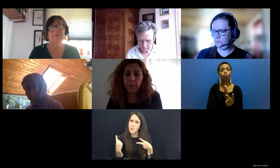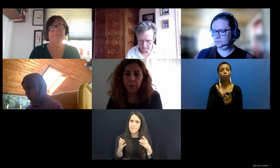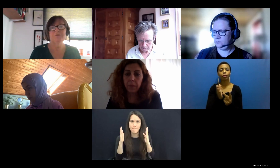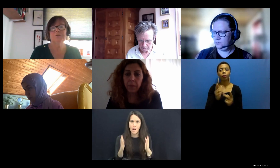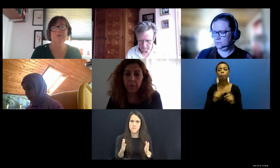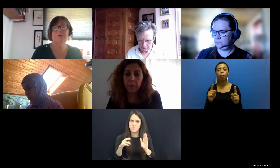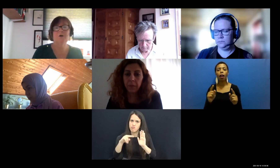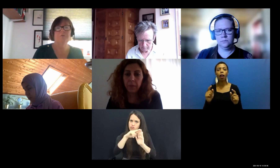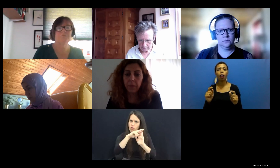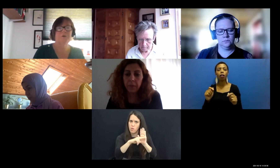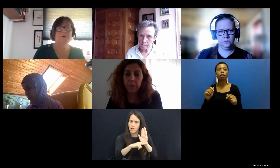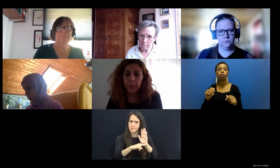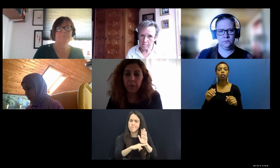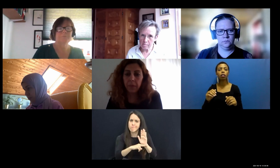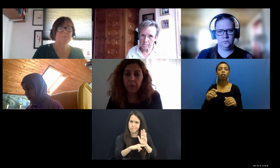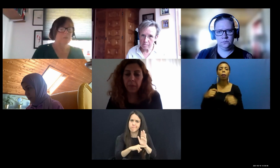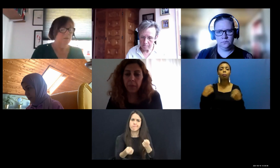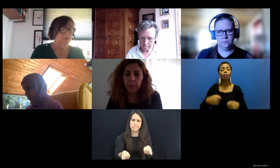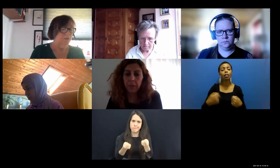regulate uses of